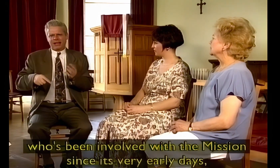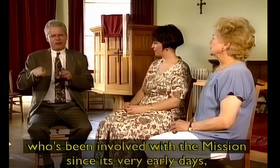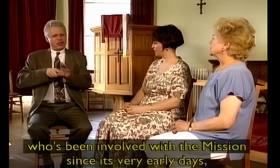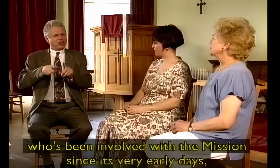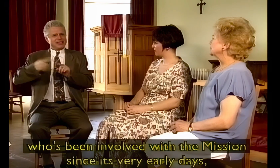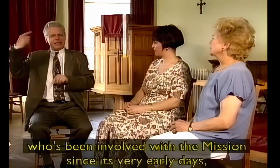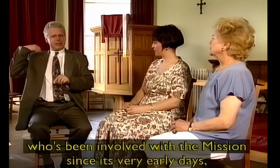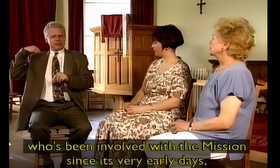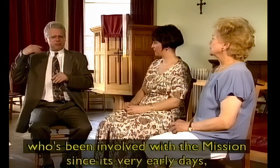its very early days,